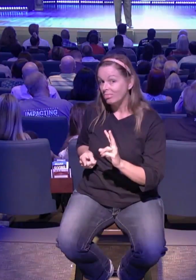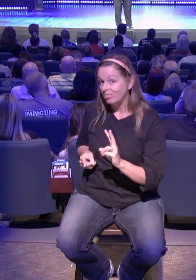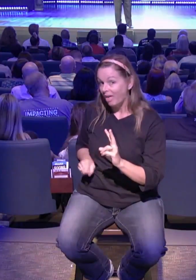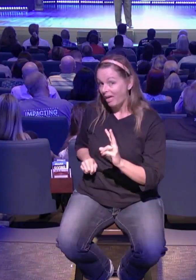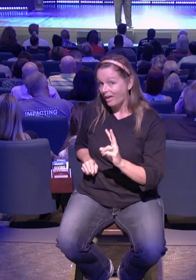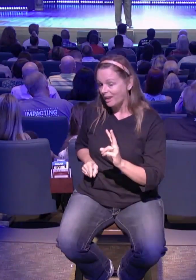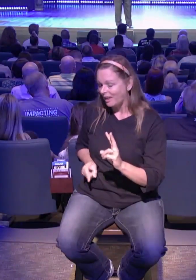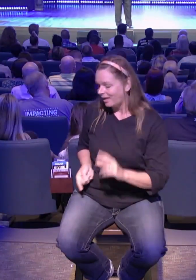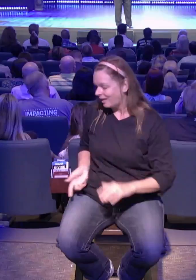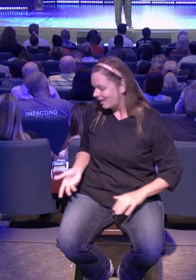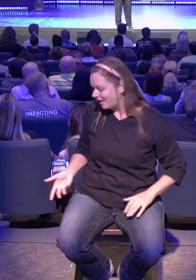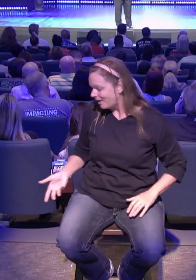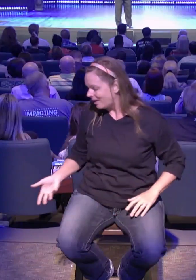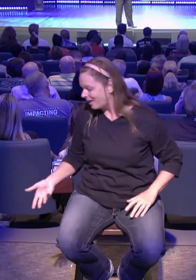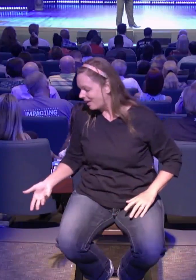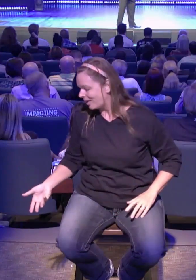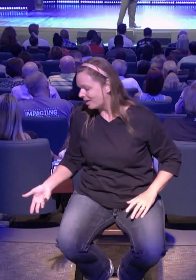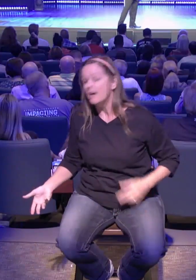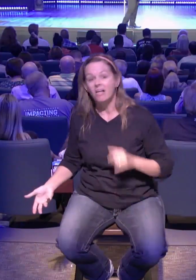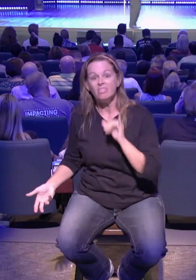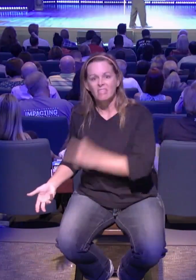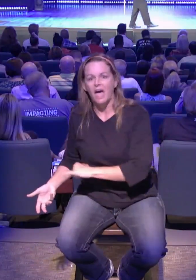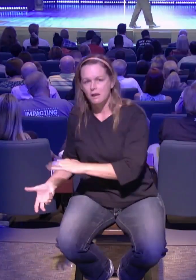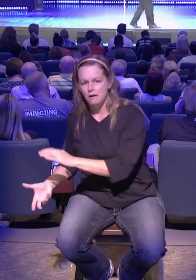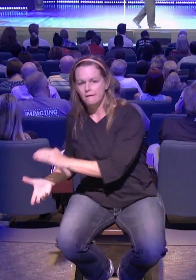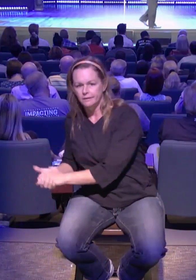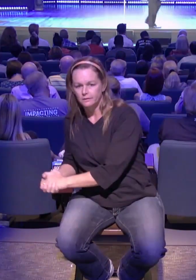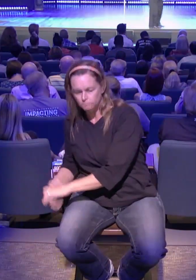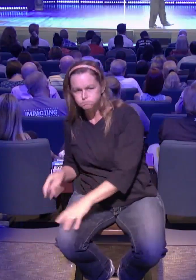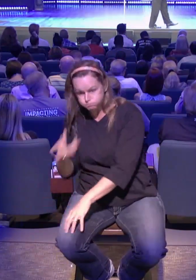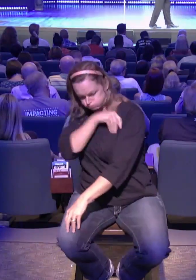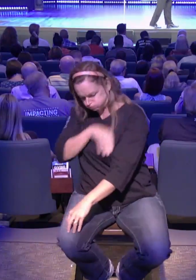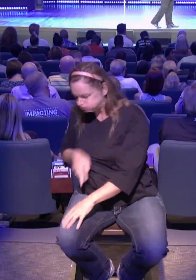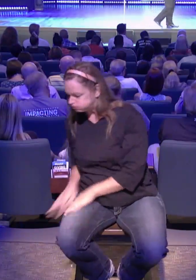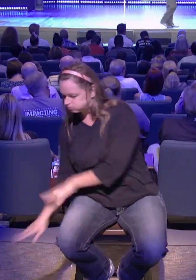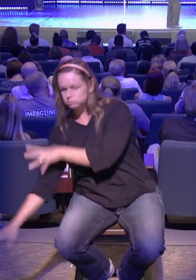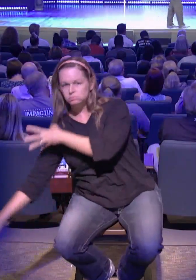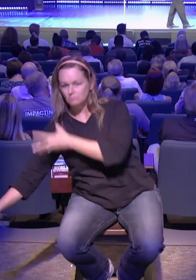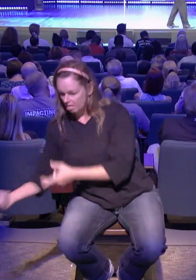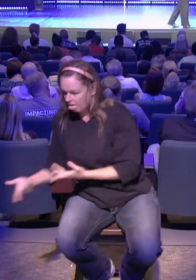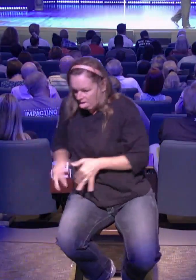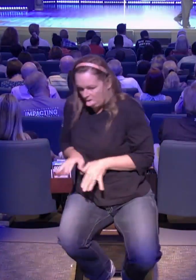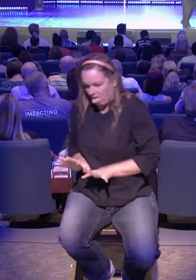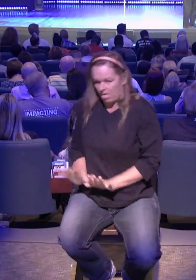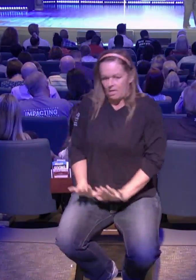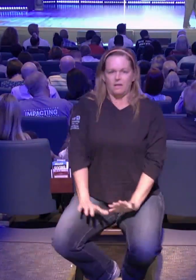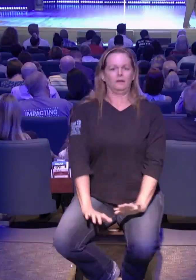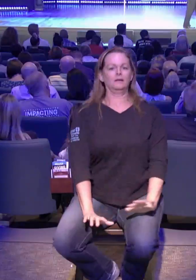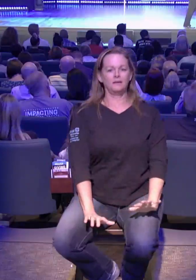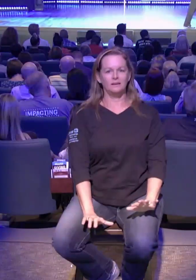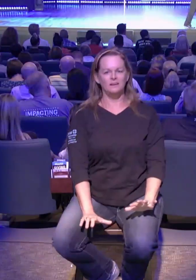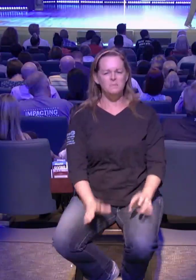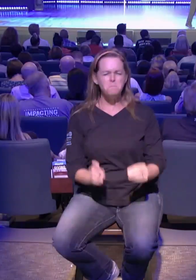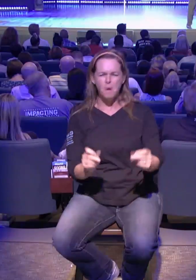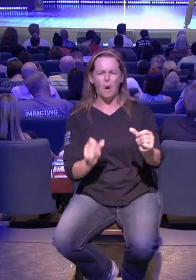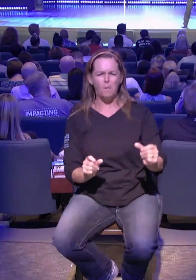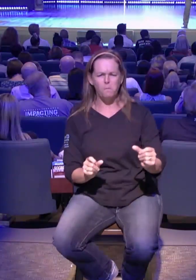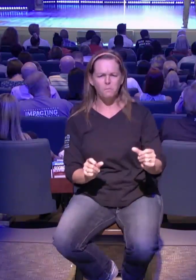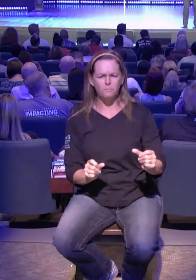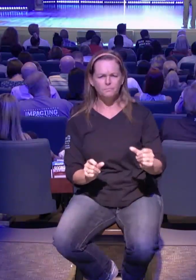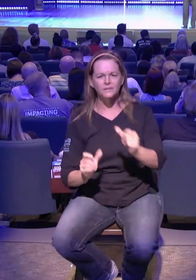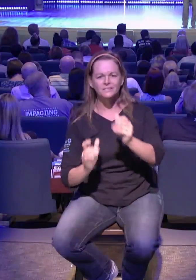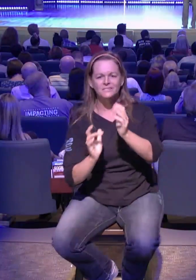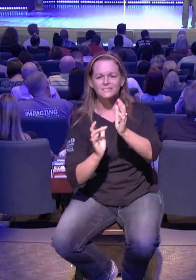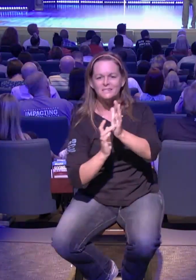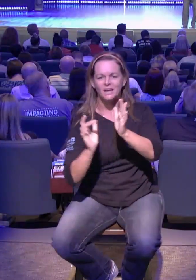faith. We need to extend our focus, our hand, and our faith to people. This